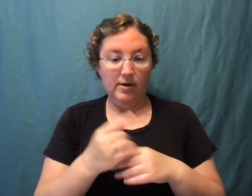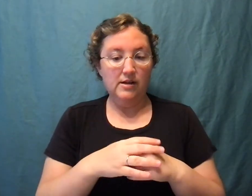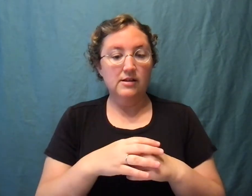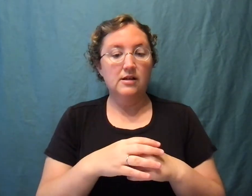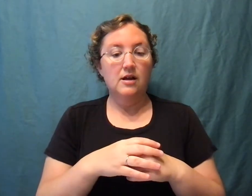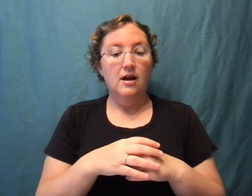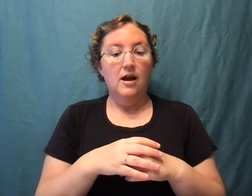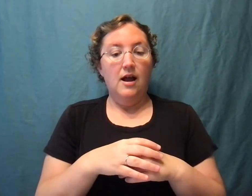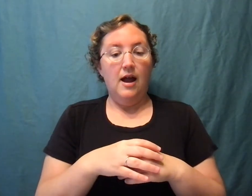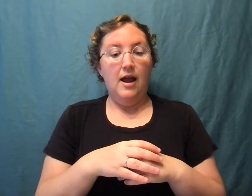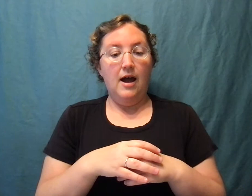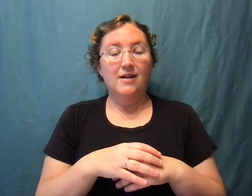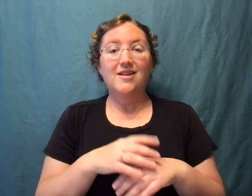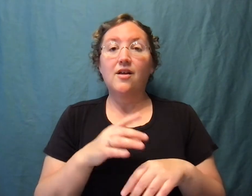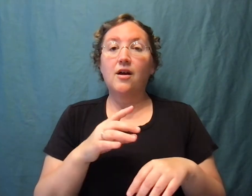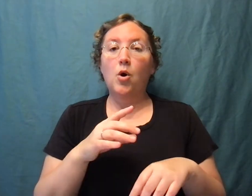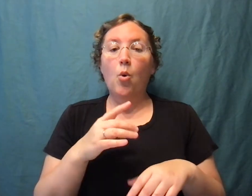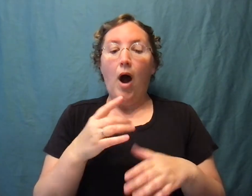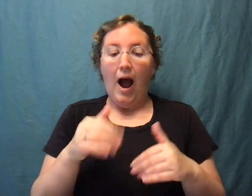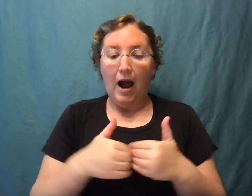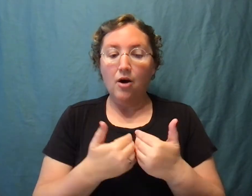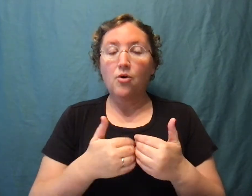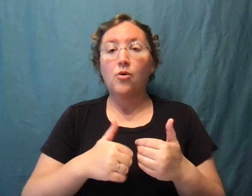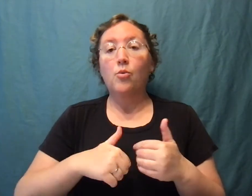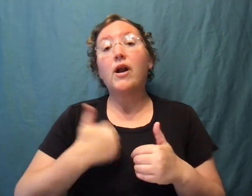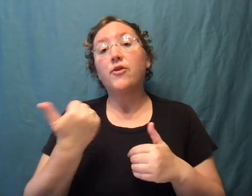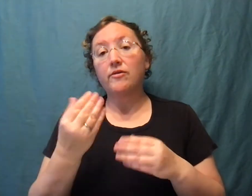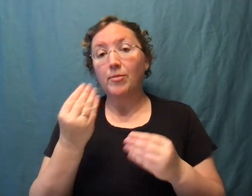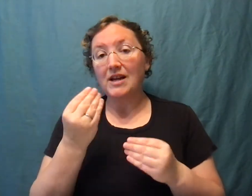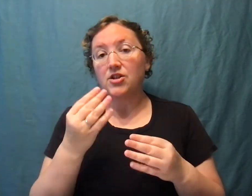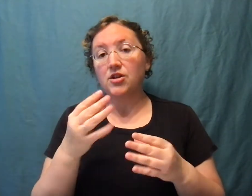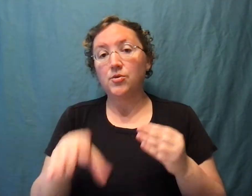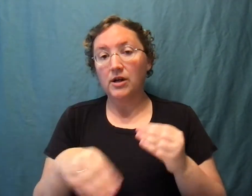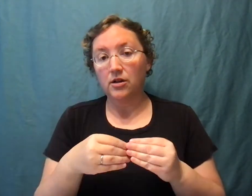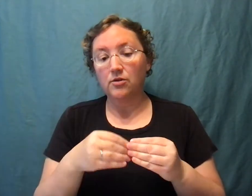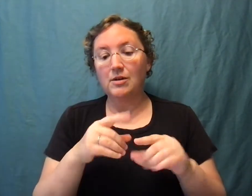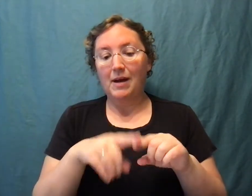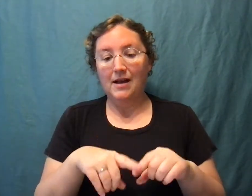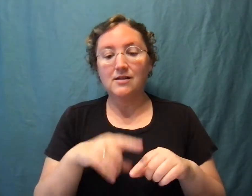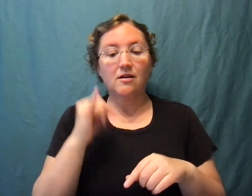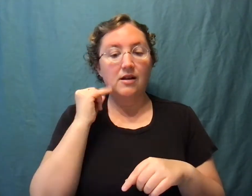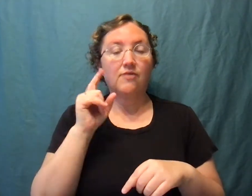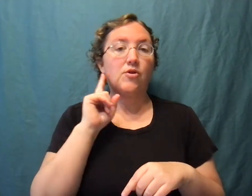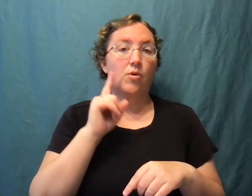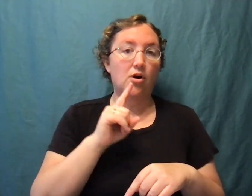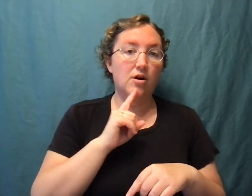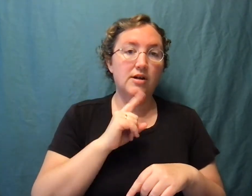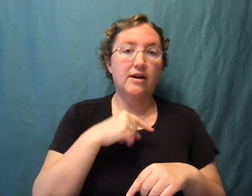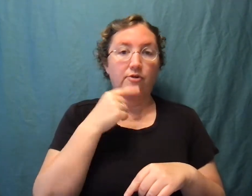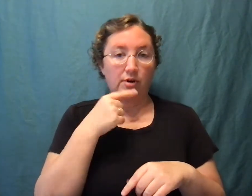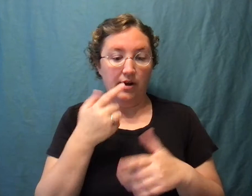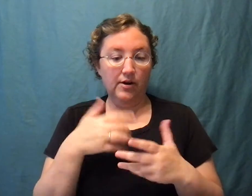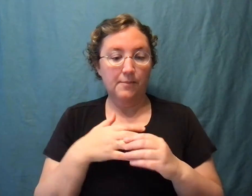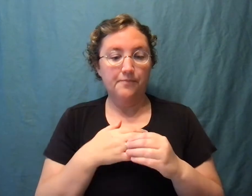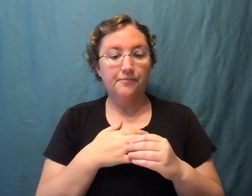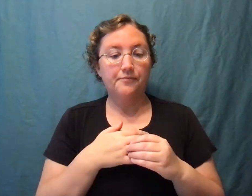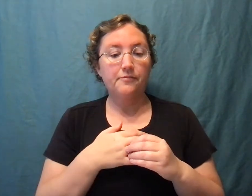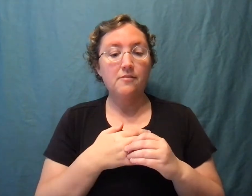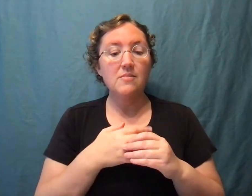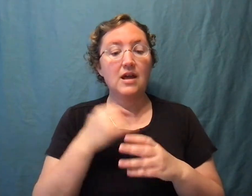always. And what other information you include depends on if you are deaf or hearing.